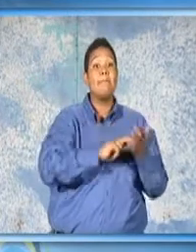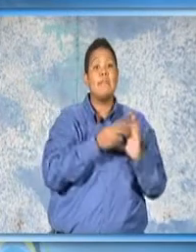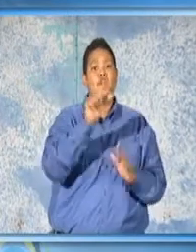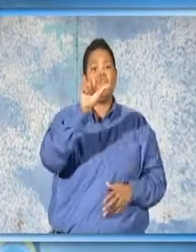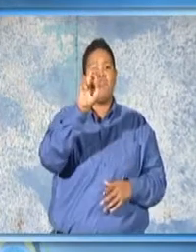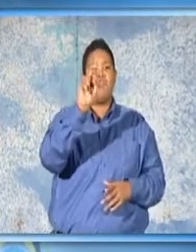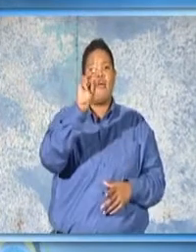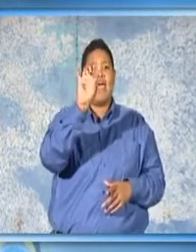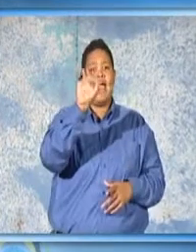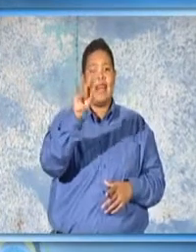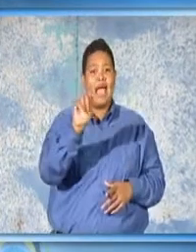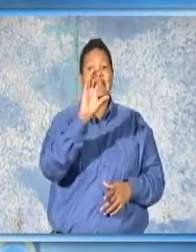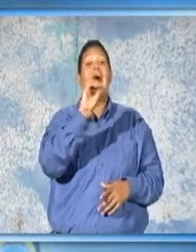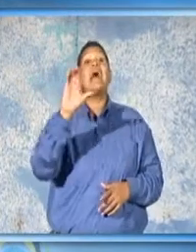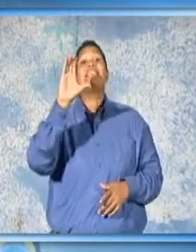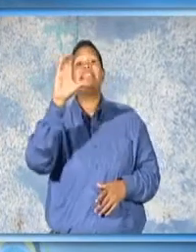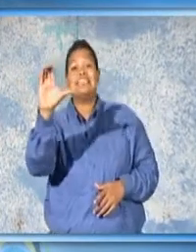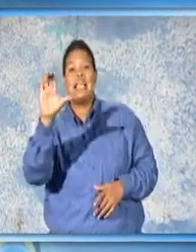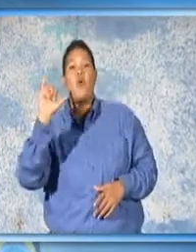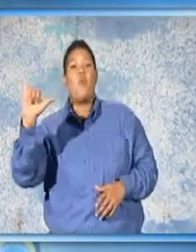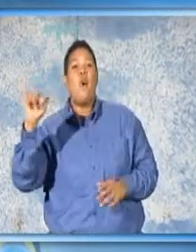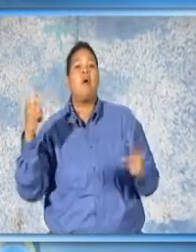and c is the y-intercept.